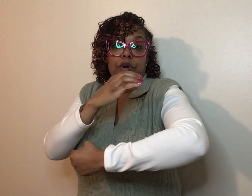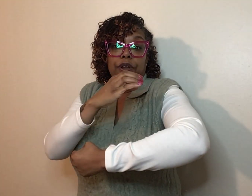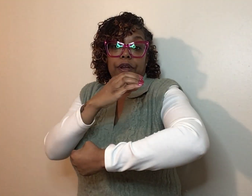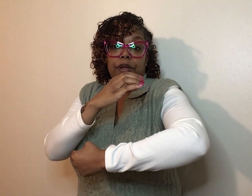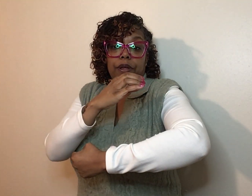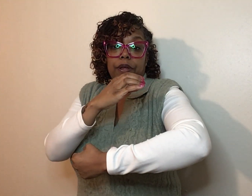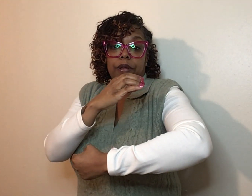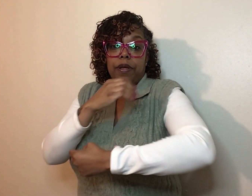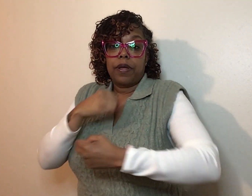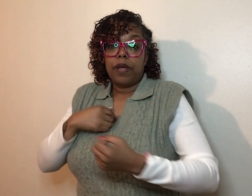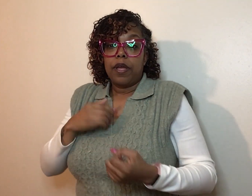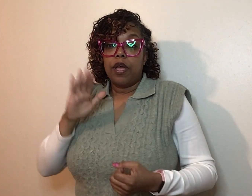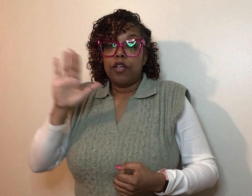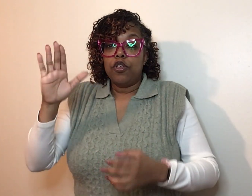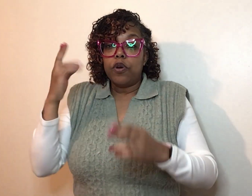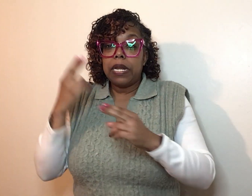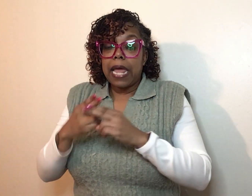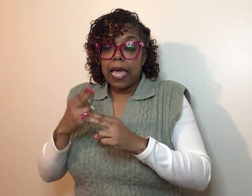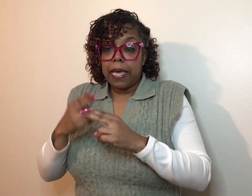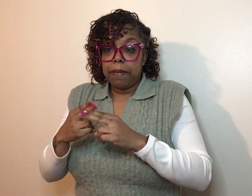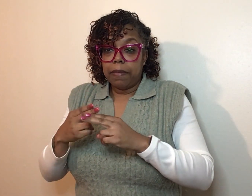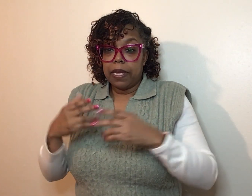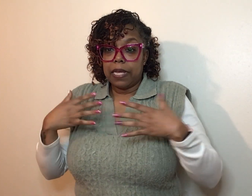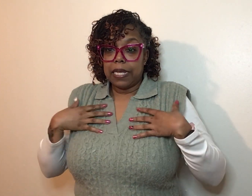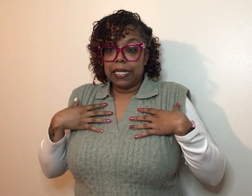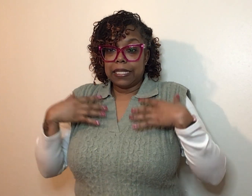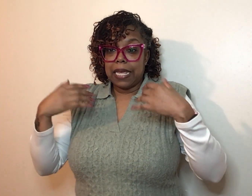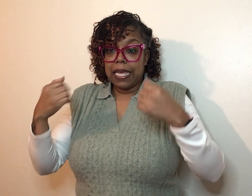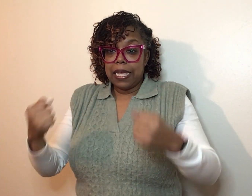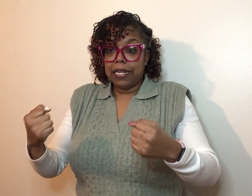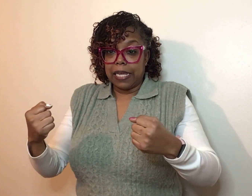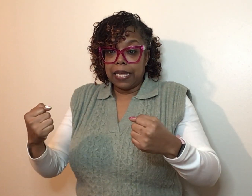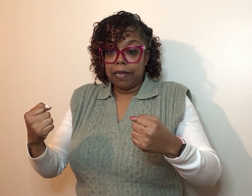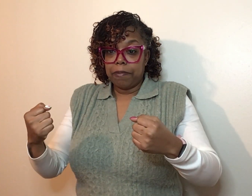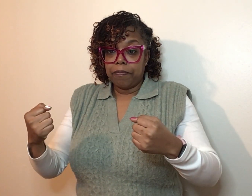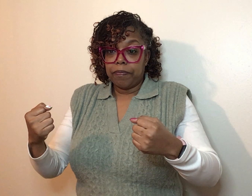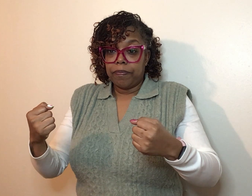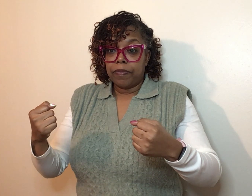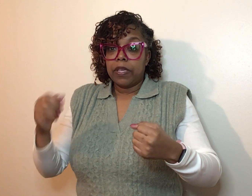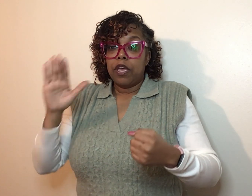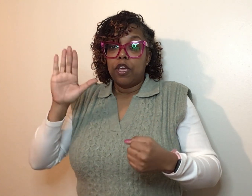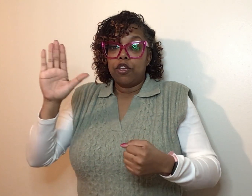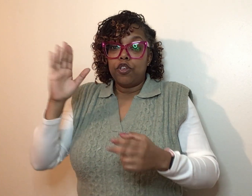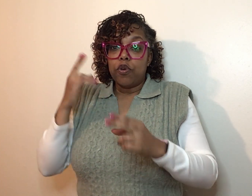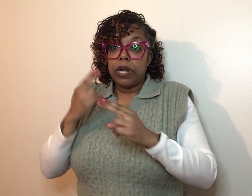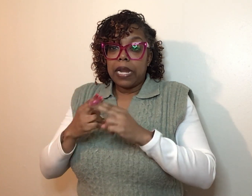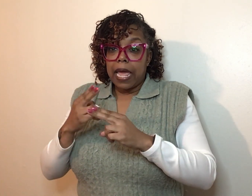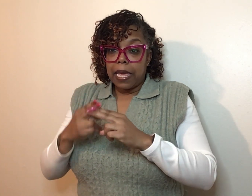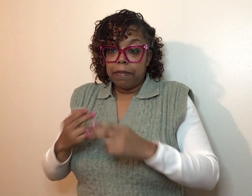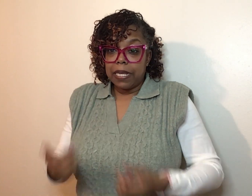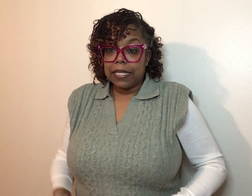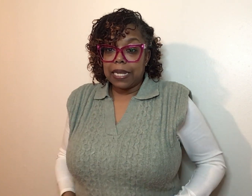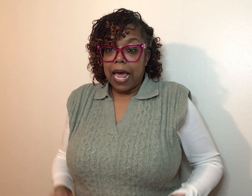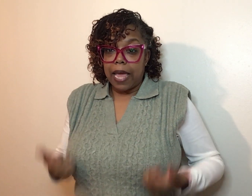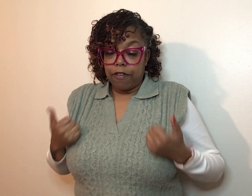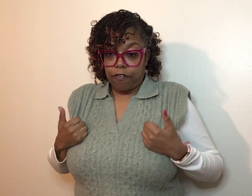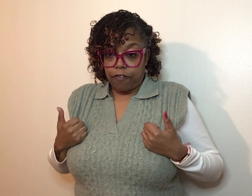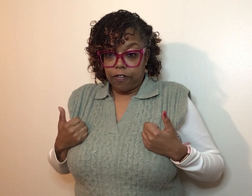power, your name is healing, your name is life.